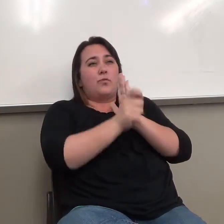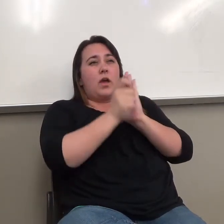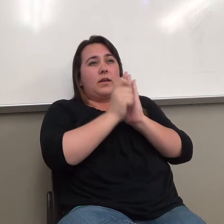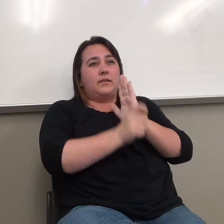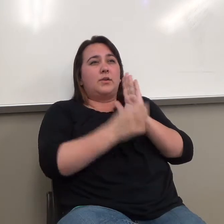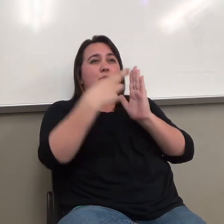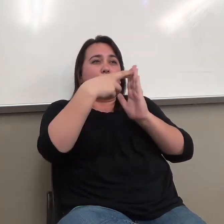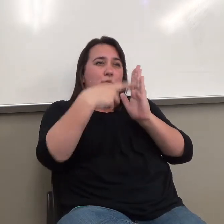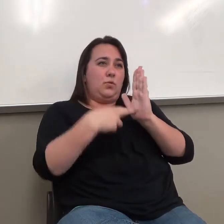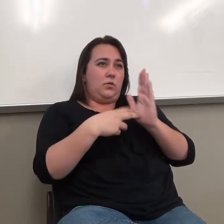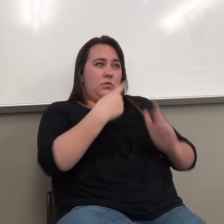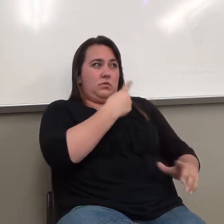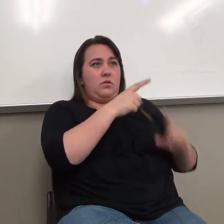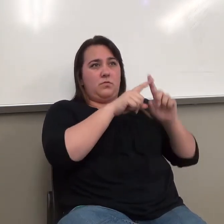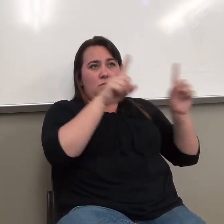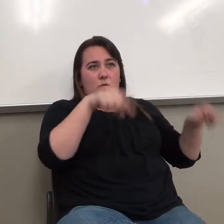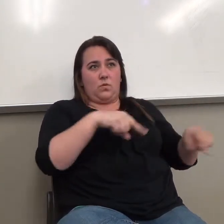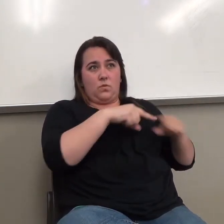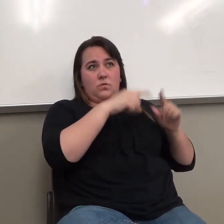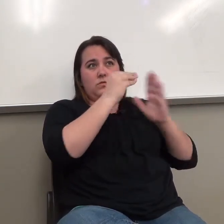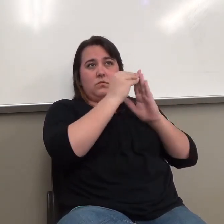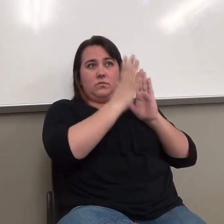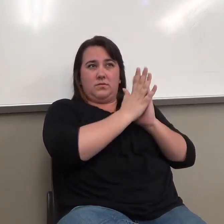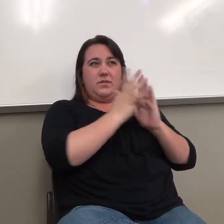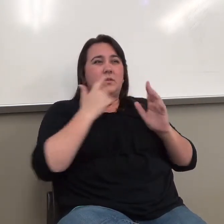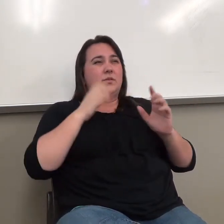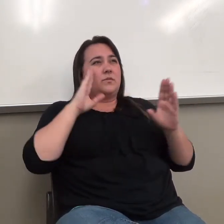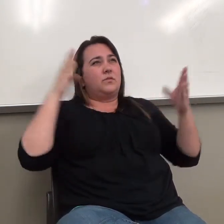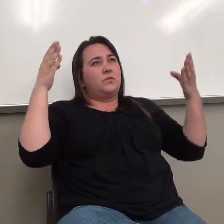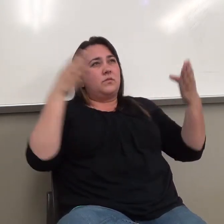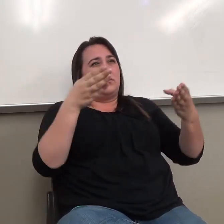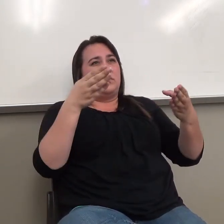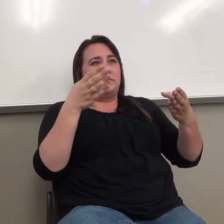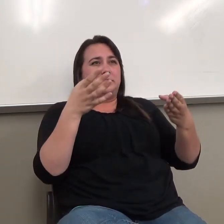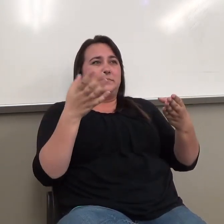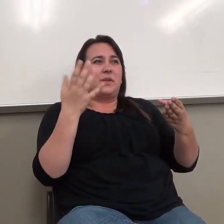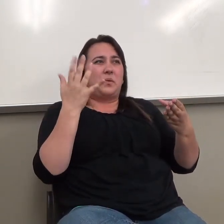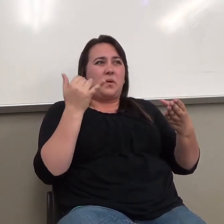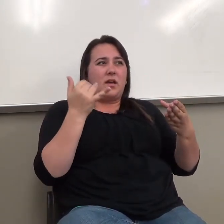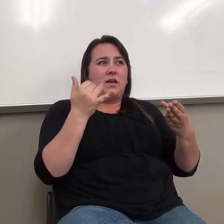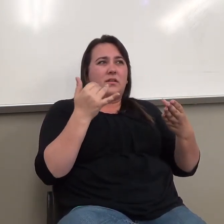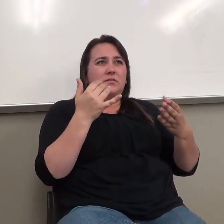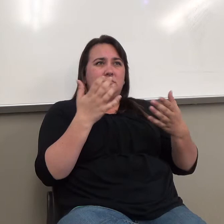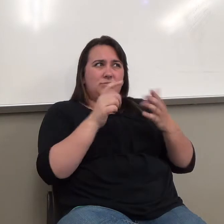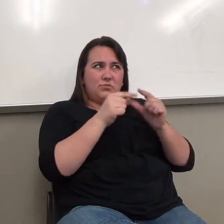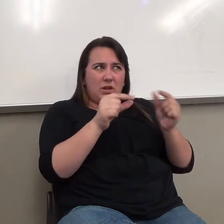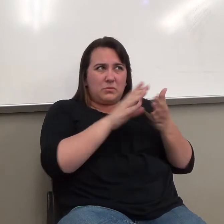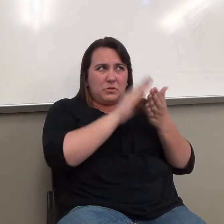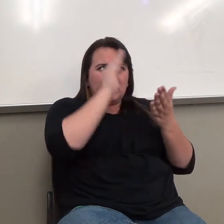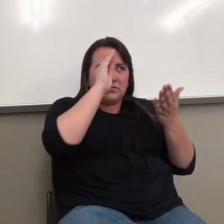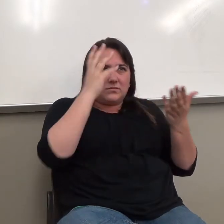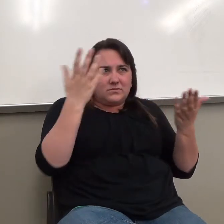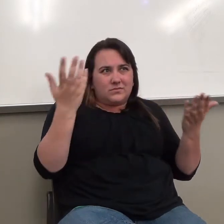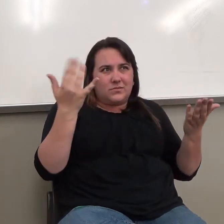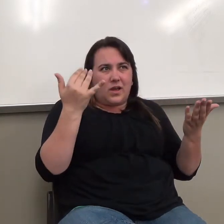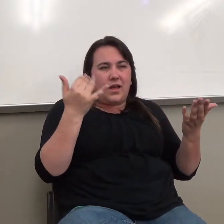here. Because we have to kind of focus. Why are we having this grammar lesson? What is it we're supposed to be learning